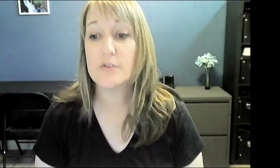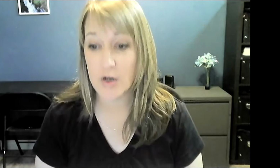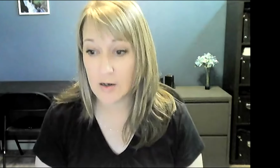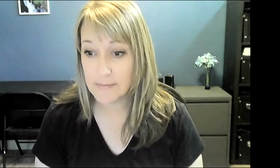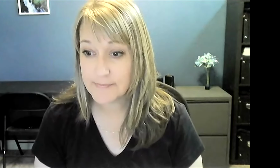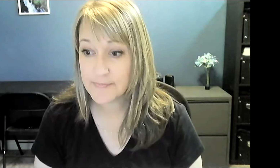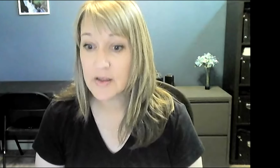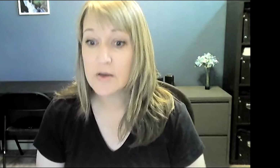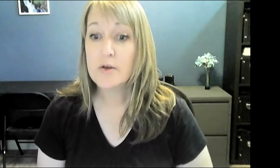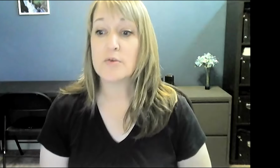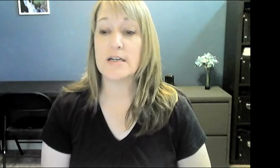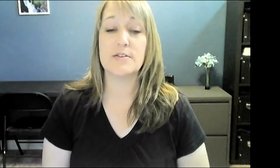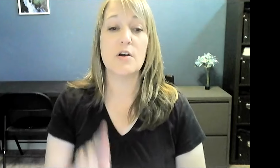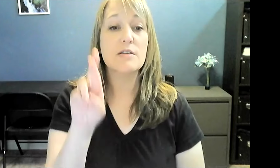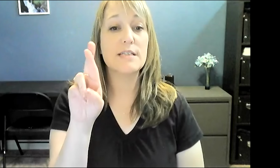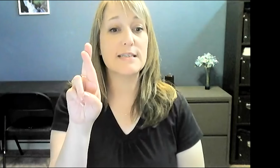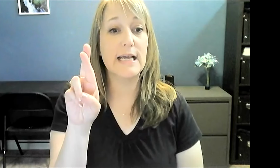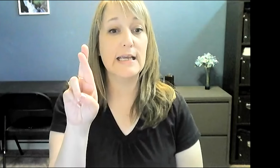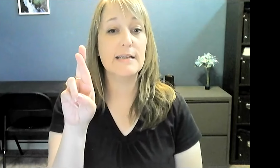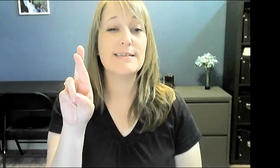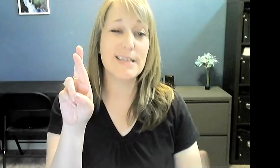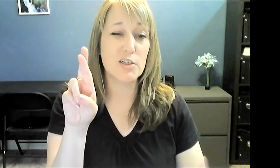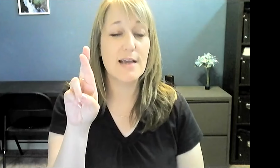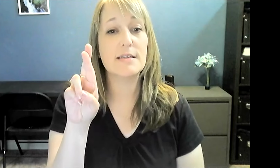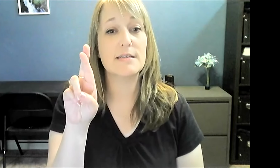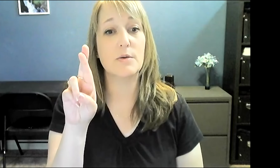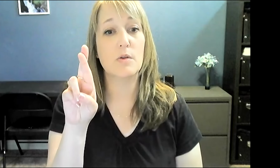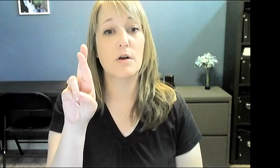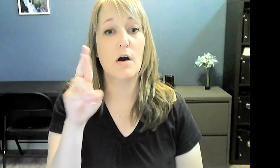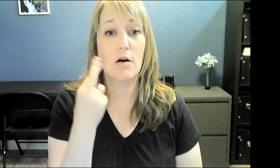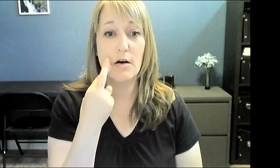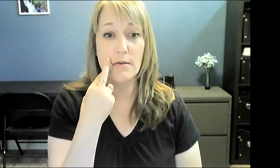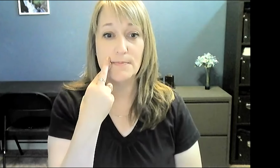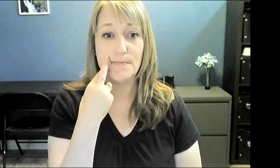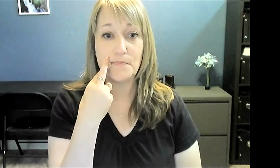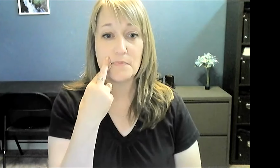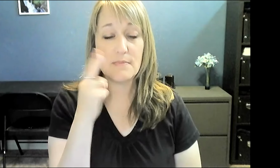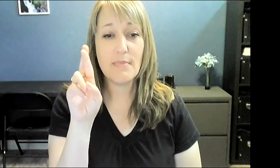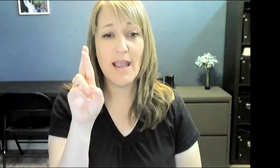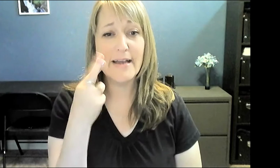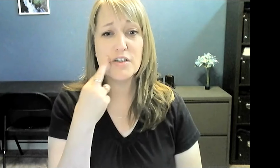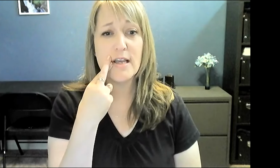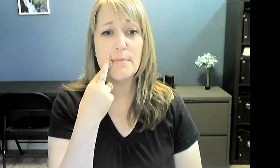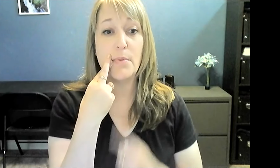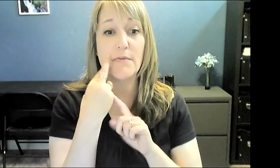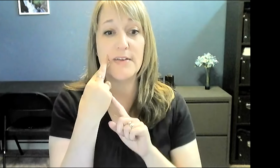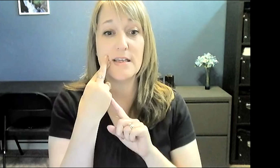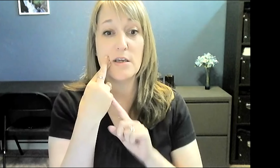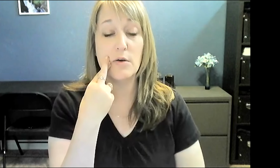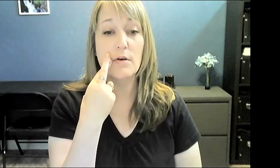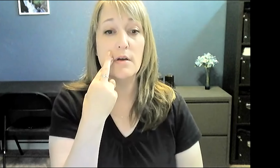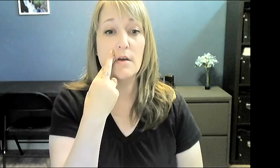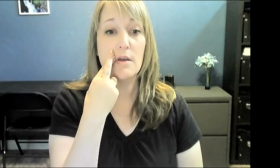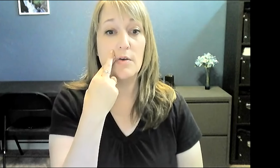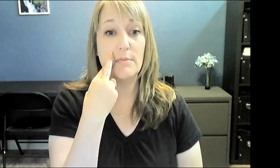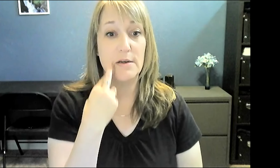Withdraw. Restaurant is signed, it's initialized, it's signed with an R hand shape, palm facing you. You come down to